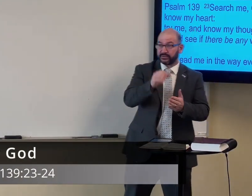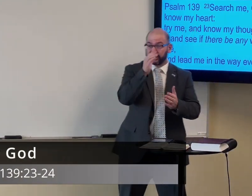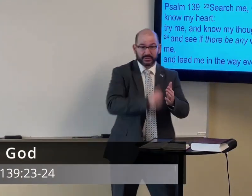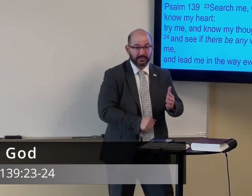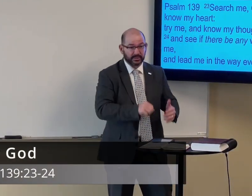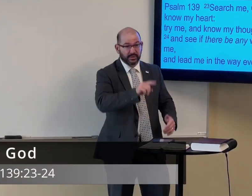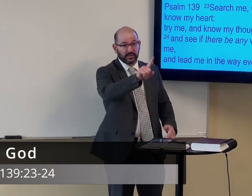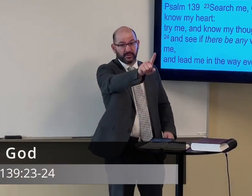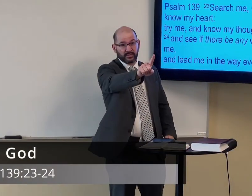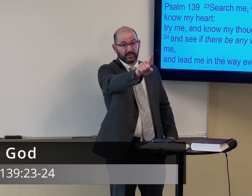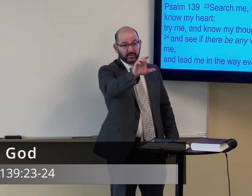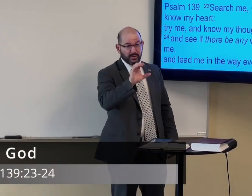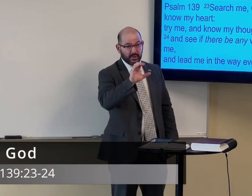Find this Psalm